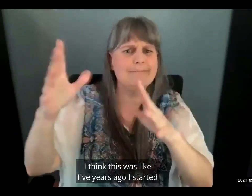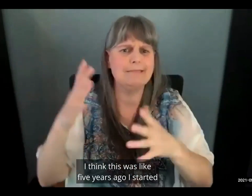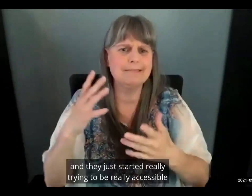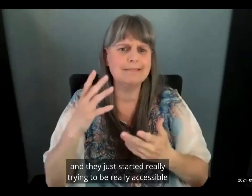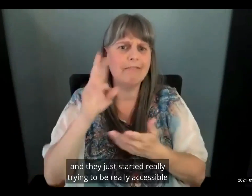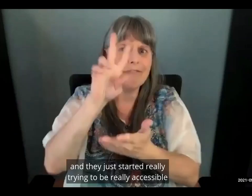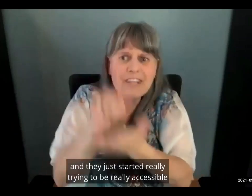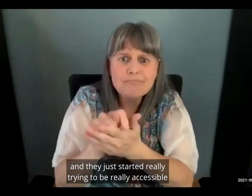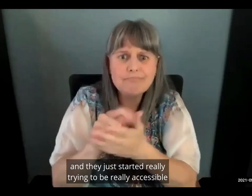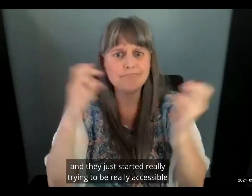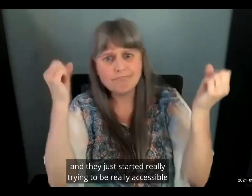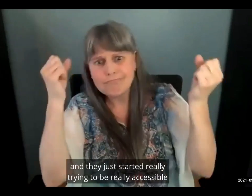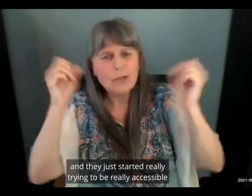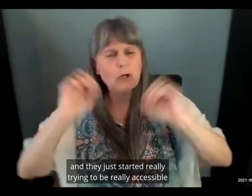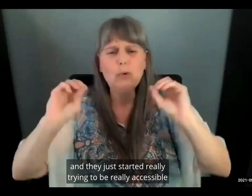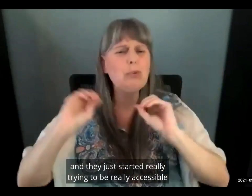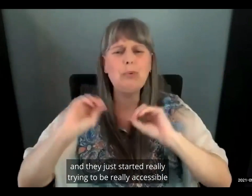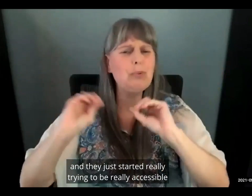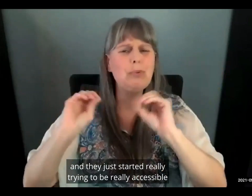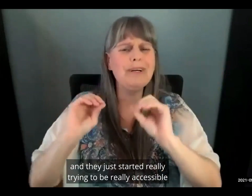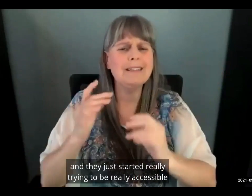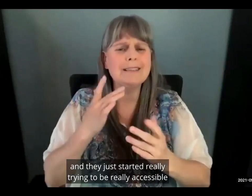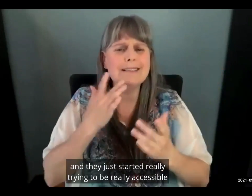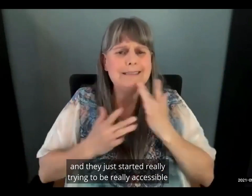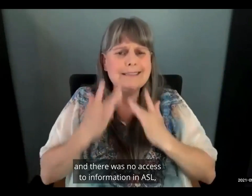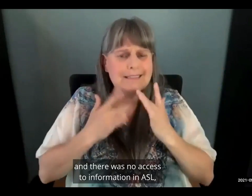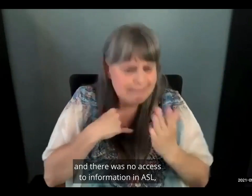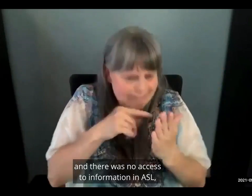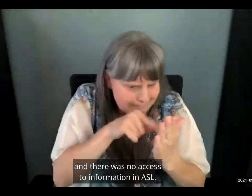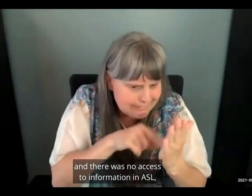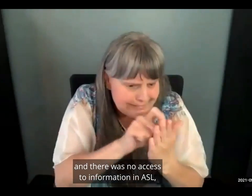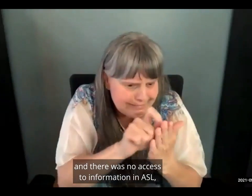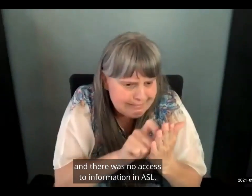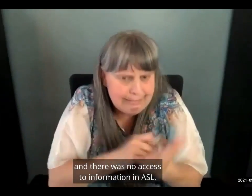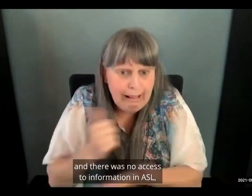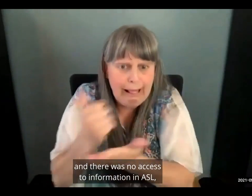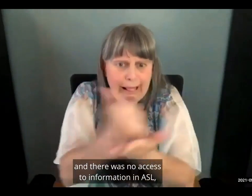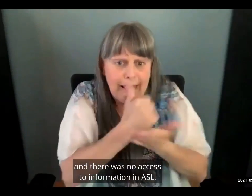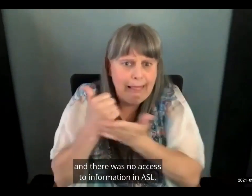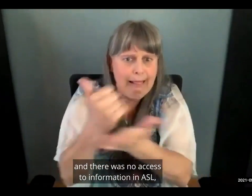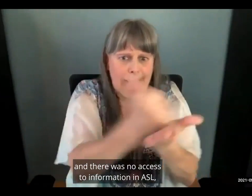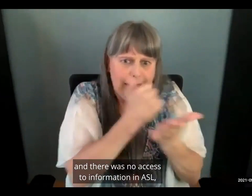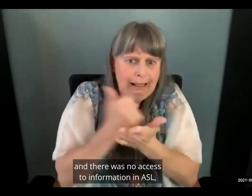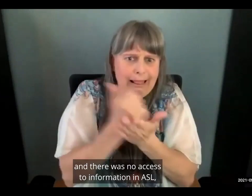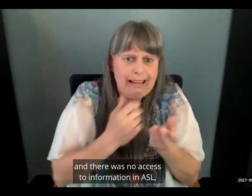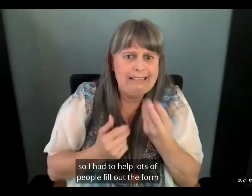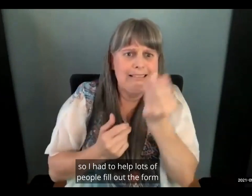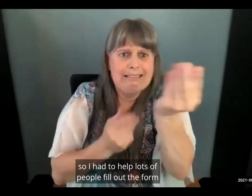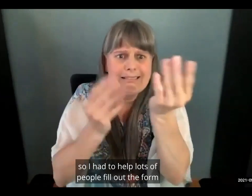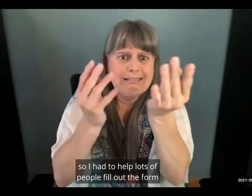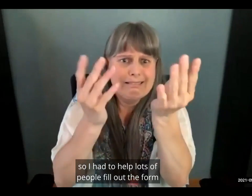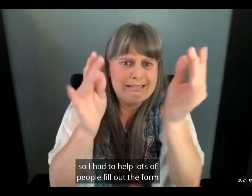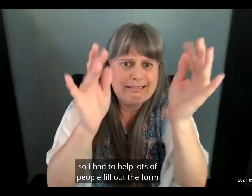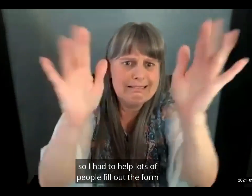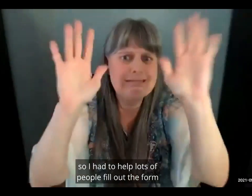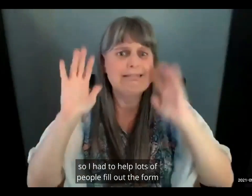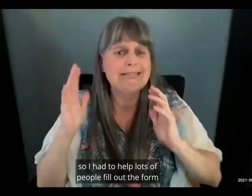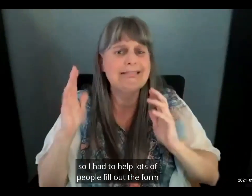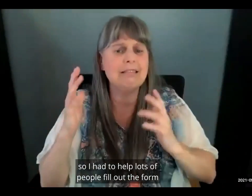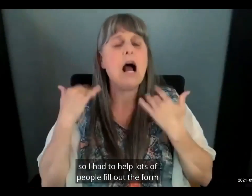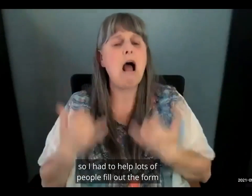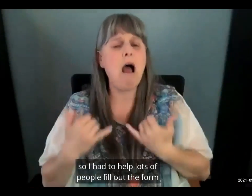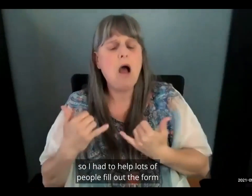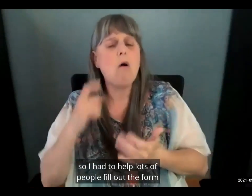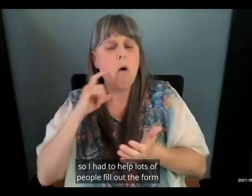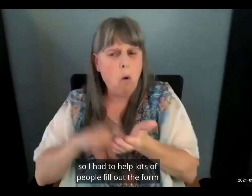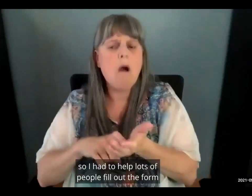started, and they just started really trying to be really accessible, and there was no access to information in ASL. So I had to help lots of